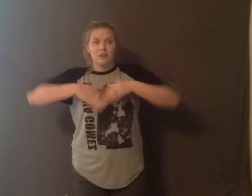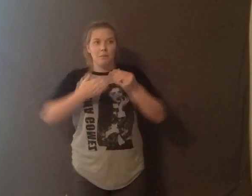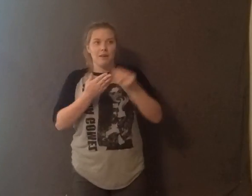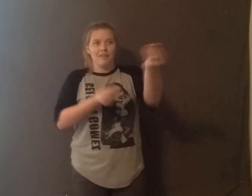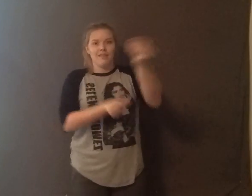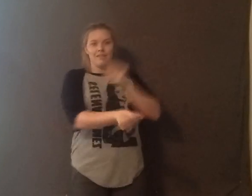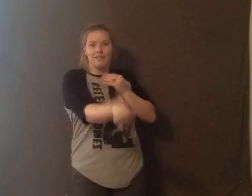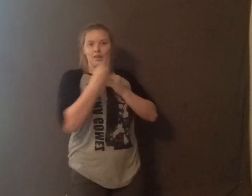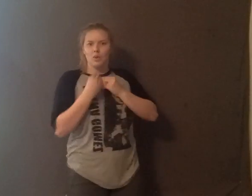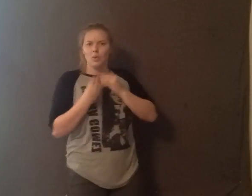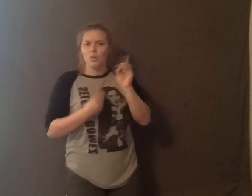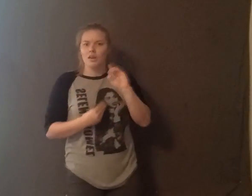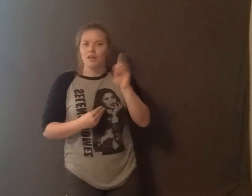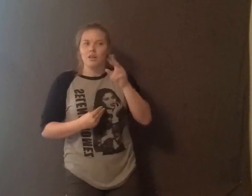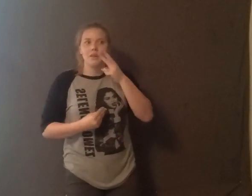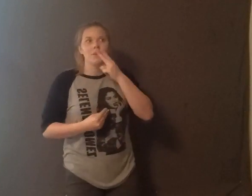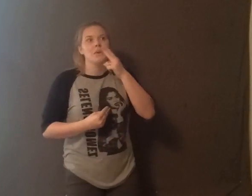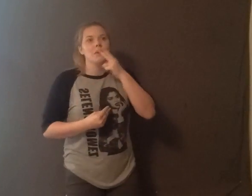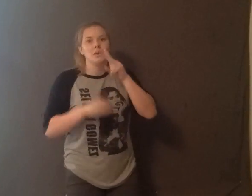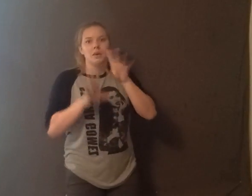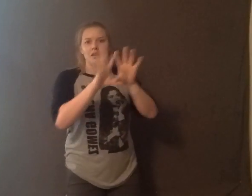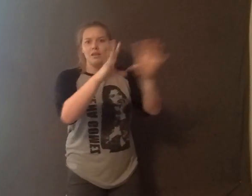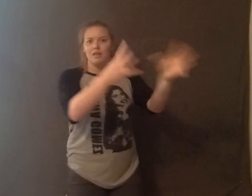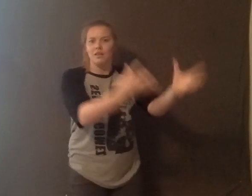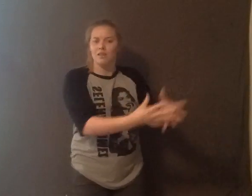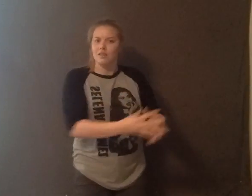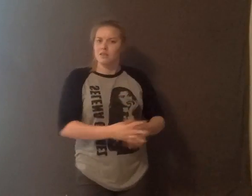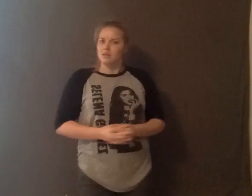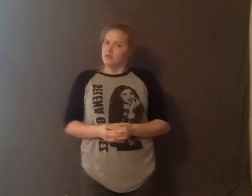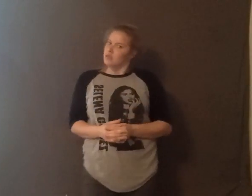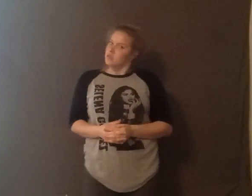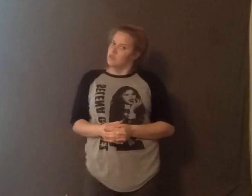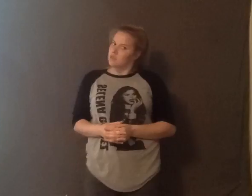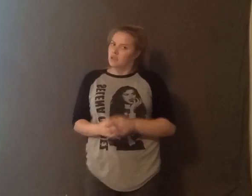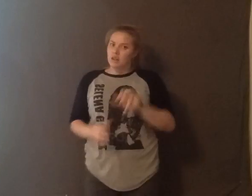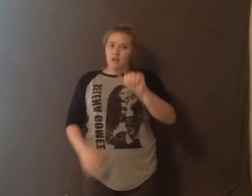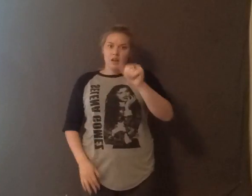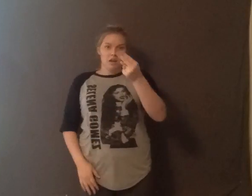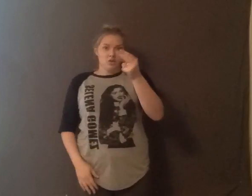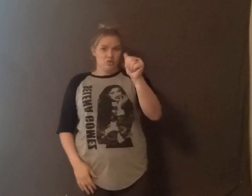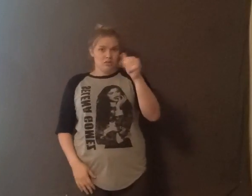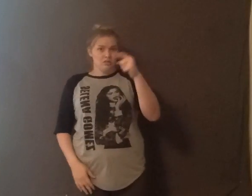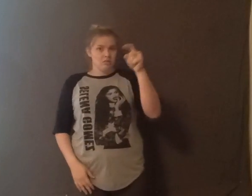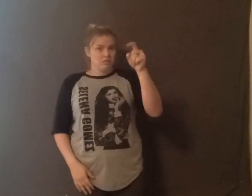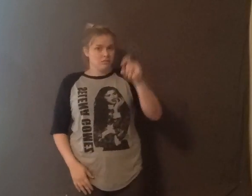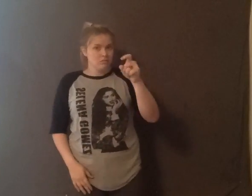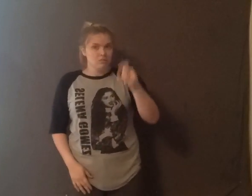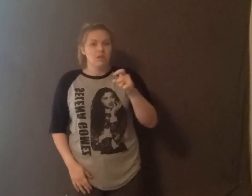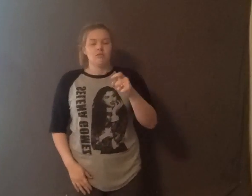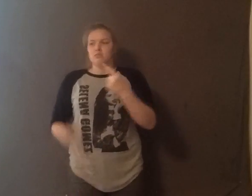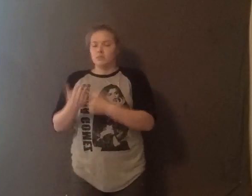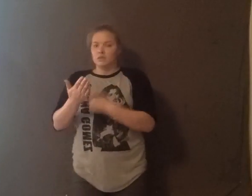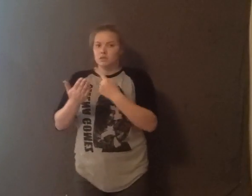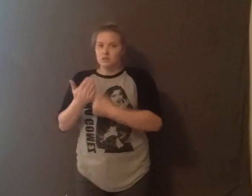went to the headquarters of these organizations myself. We had to speak to someone in person. There's millions of people dying from the foods that